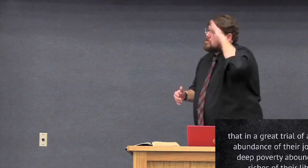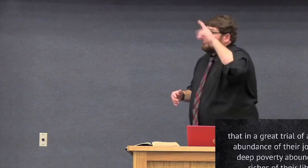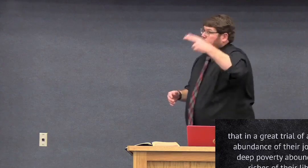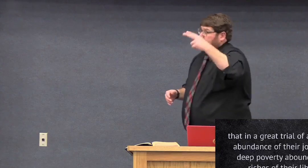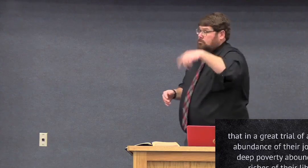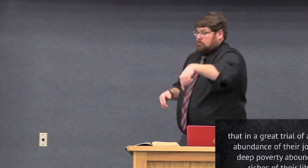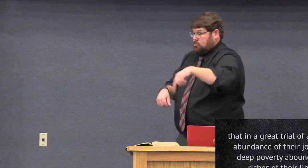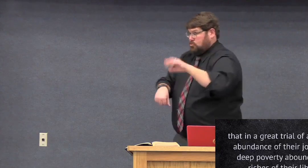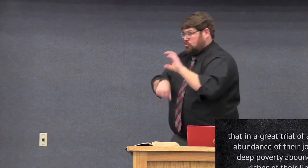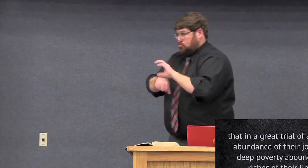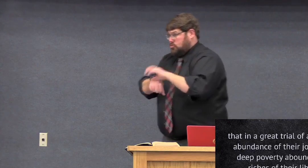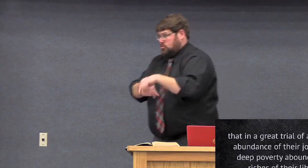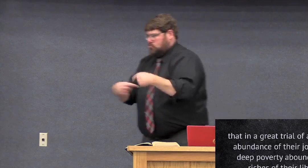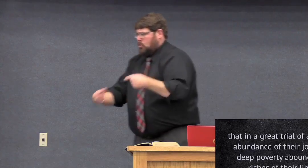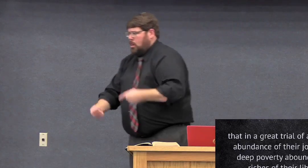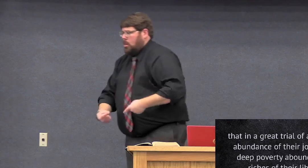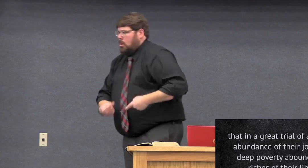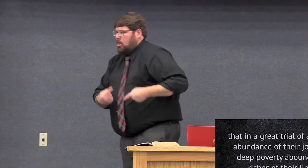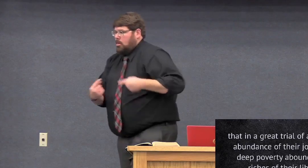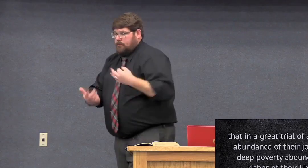than they possibly could have.